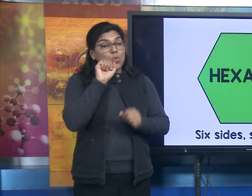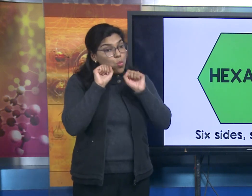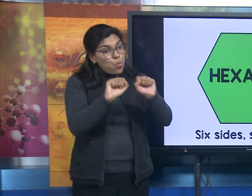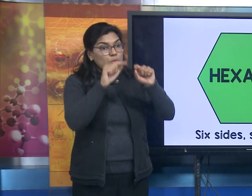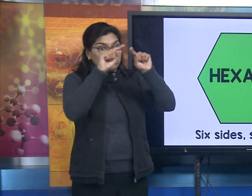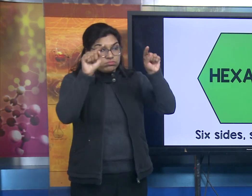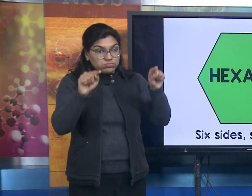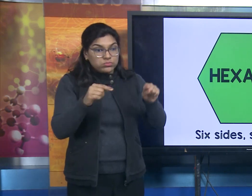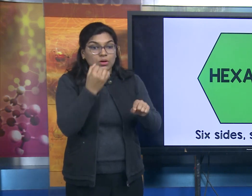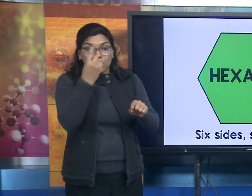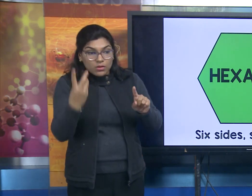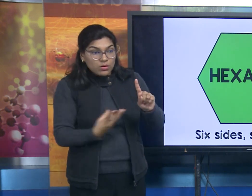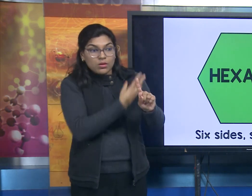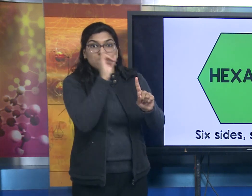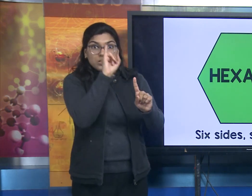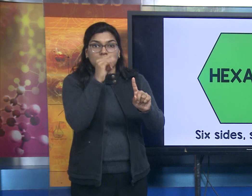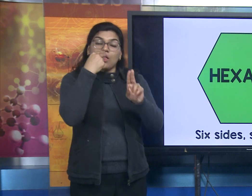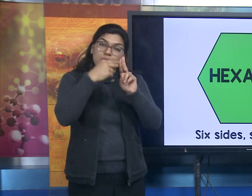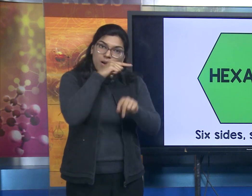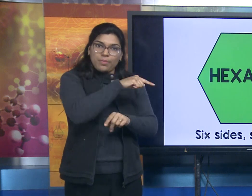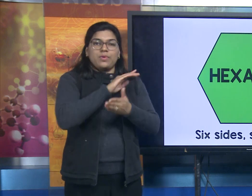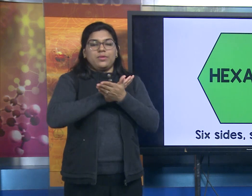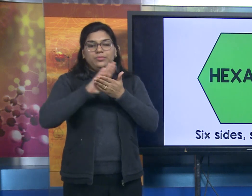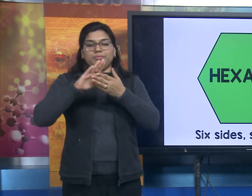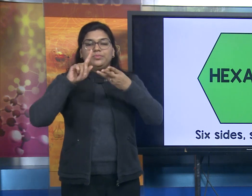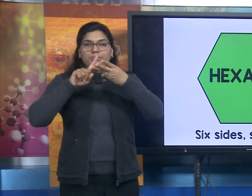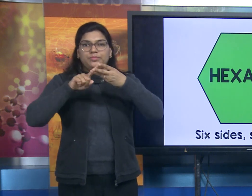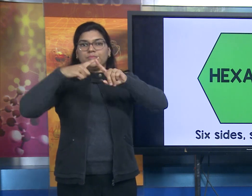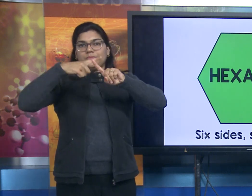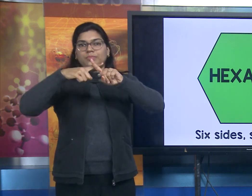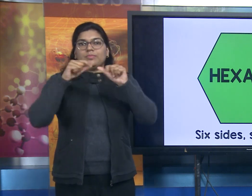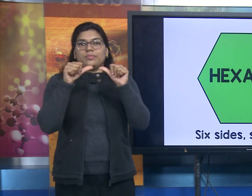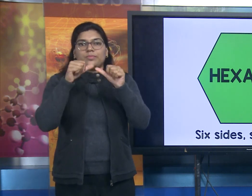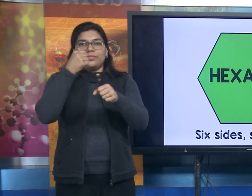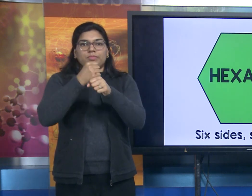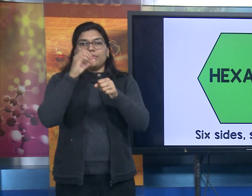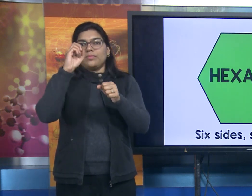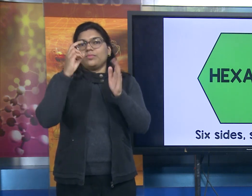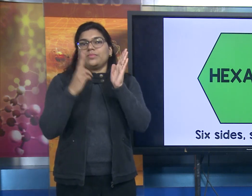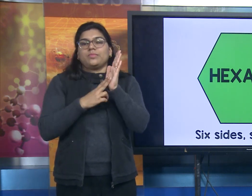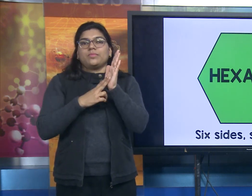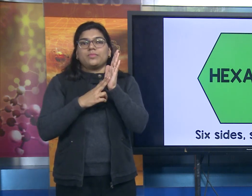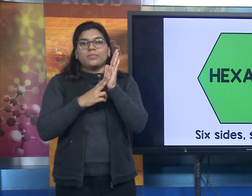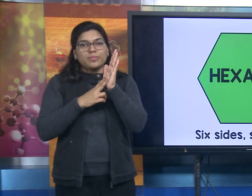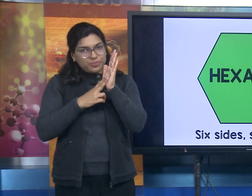Its name is hexagon. Any image with 6 sides